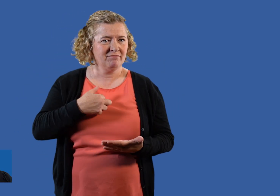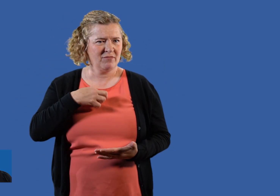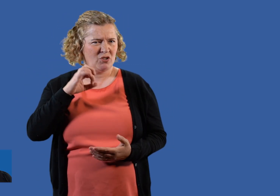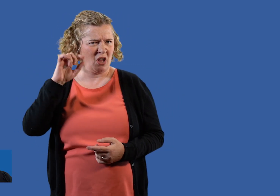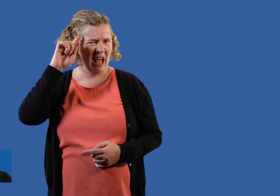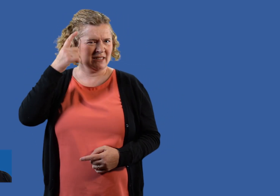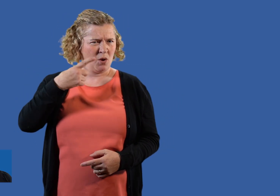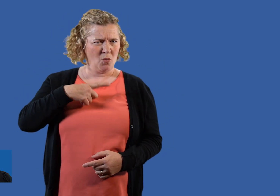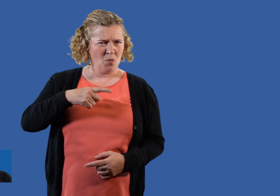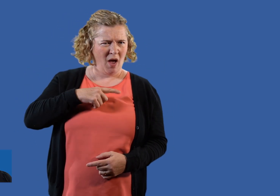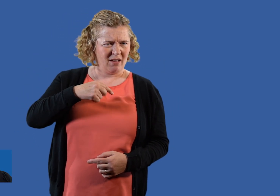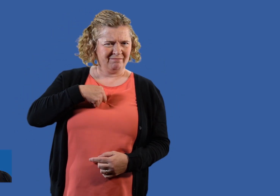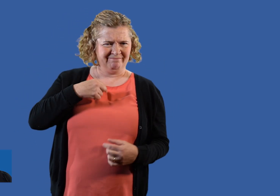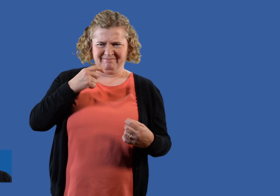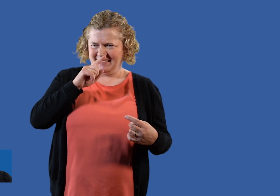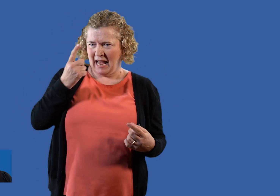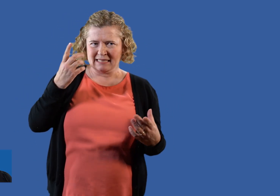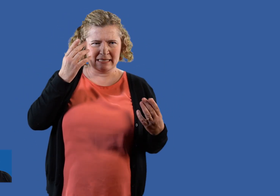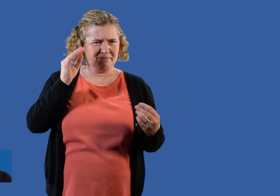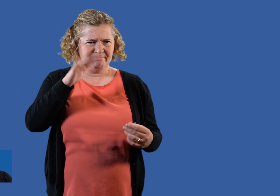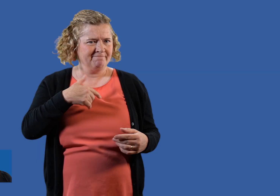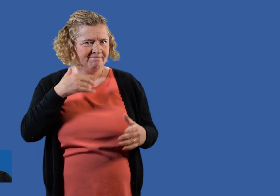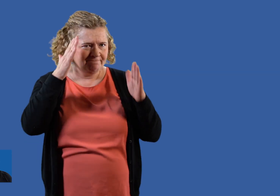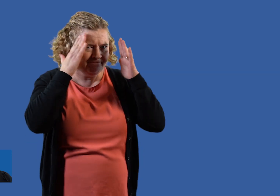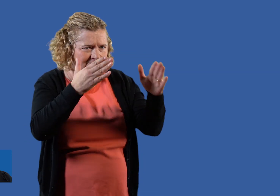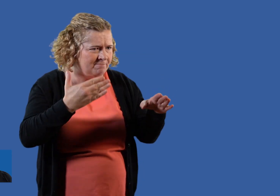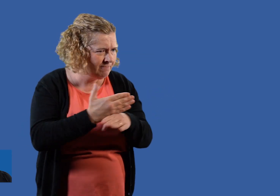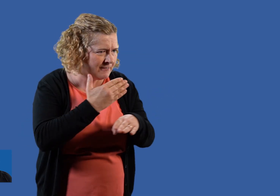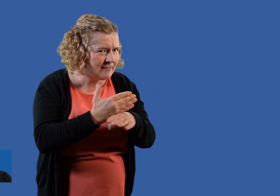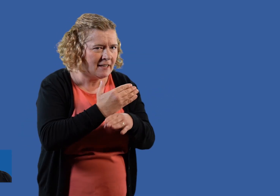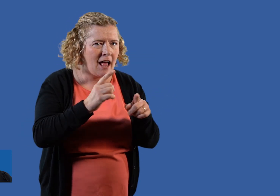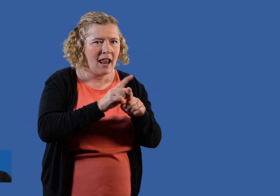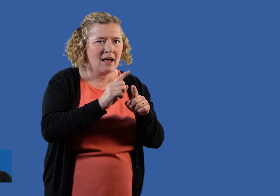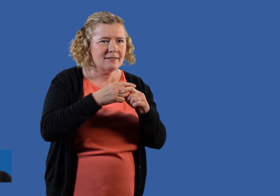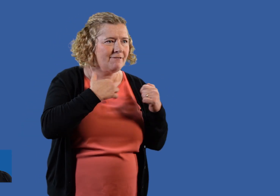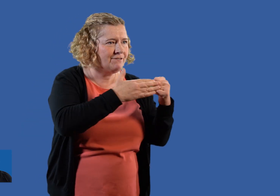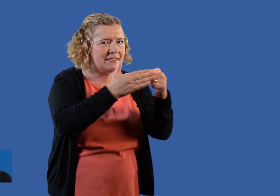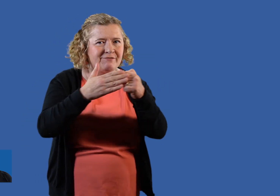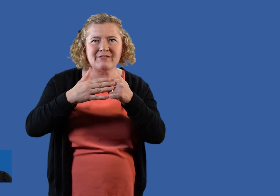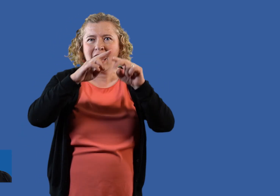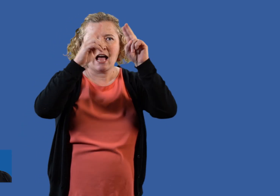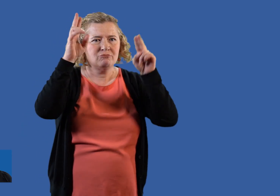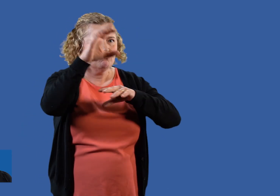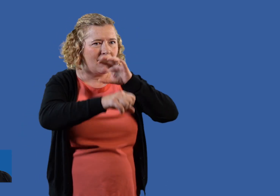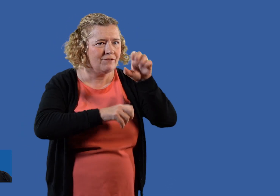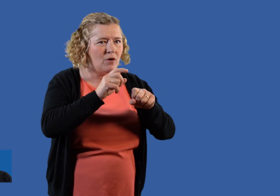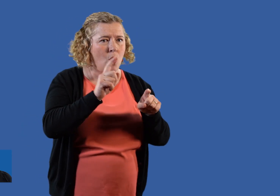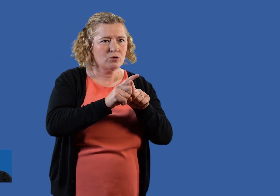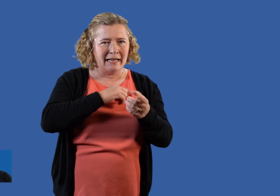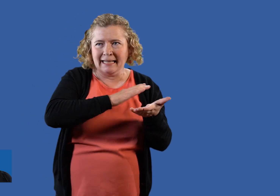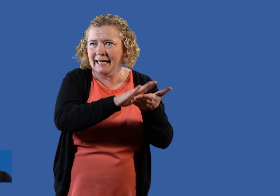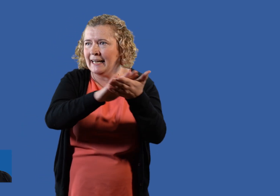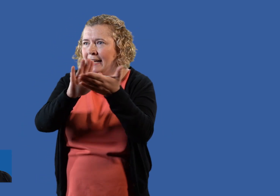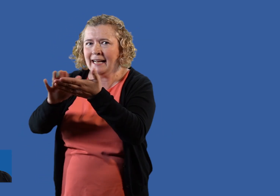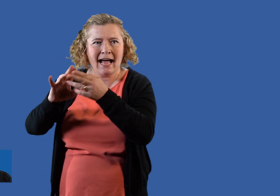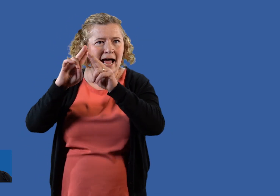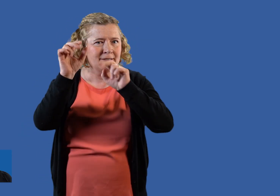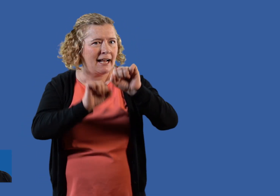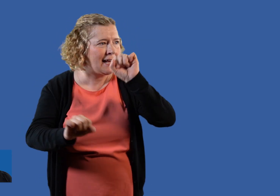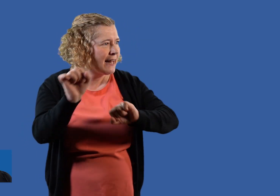don't understand why they can't sleep, so they use this extra time and energy and throw themselves into work or a project like cleaning the house or renovating, and